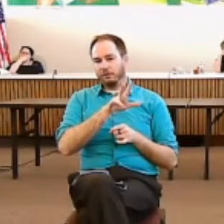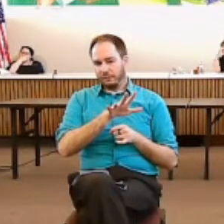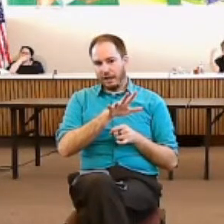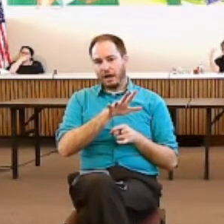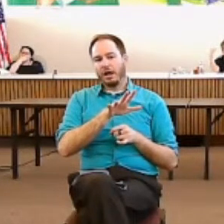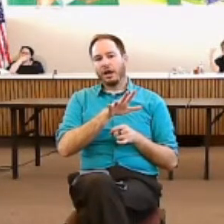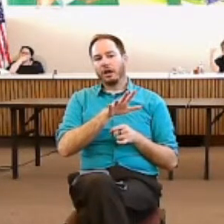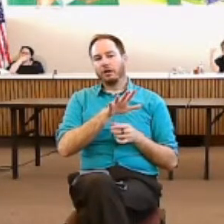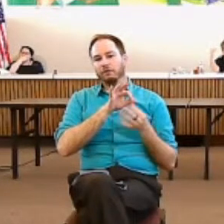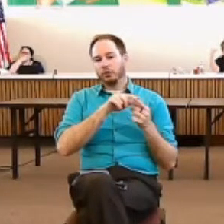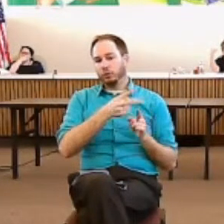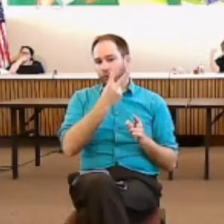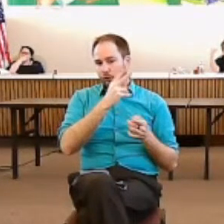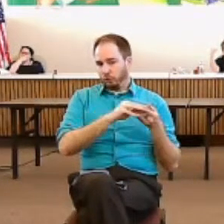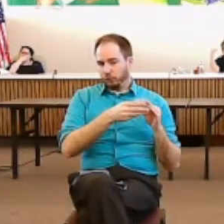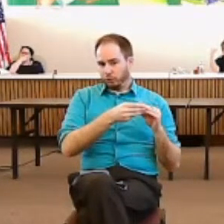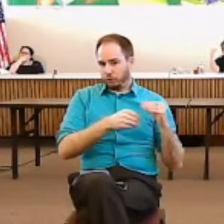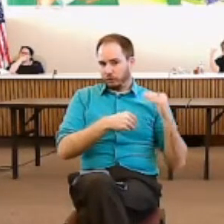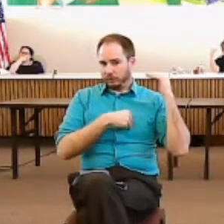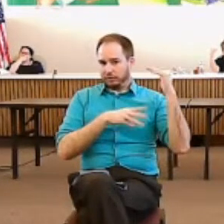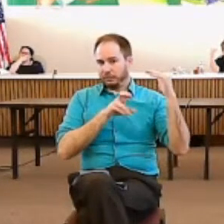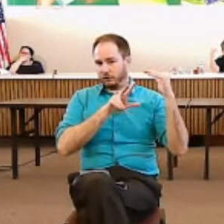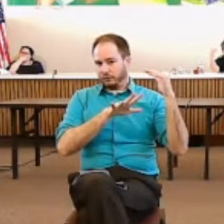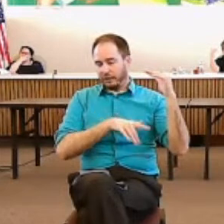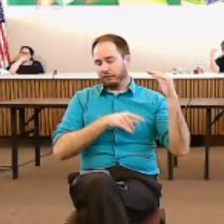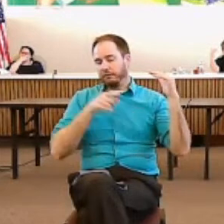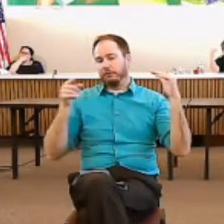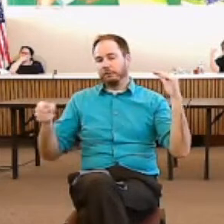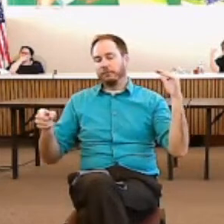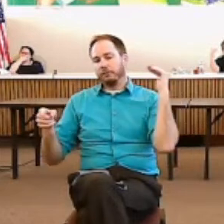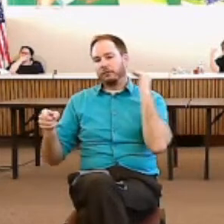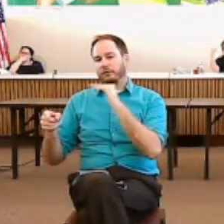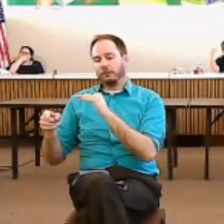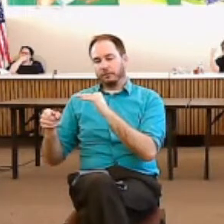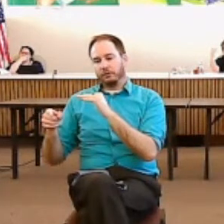on the 2-story side, and it's